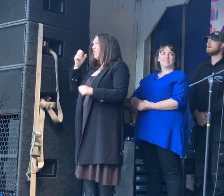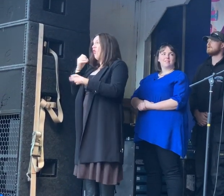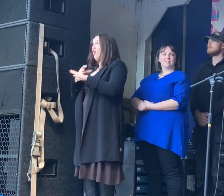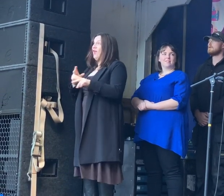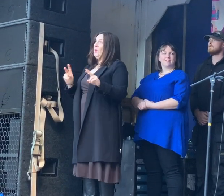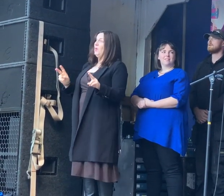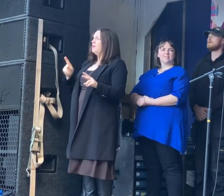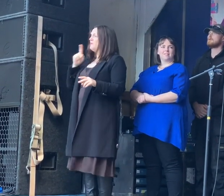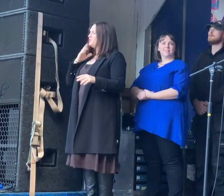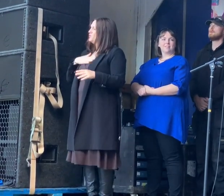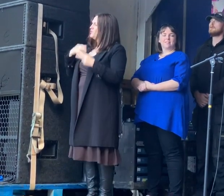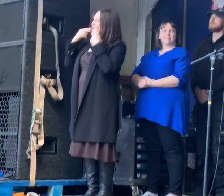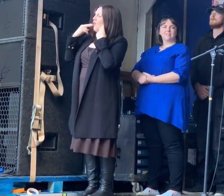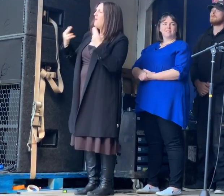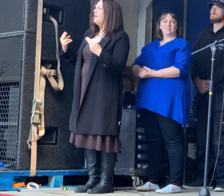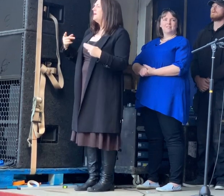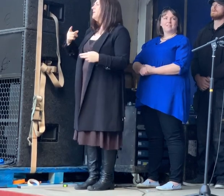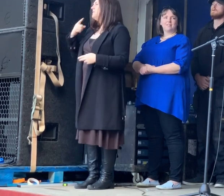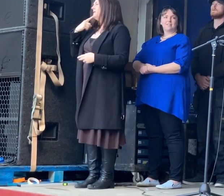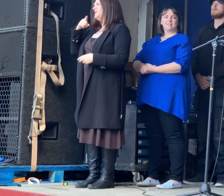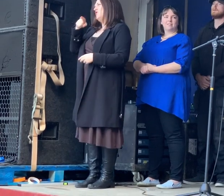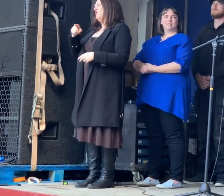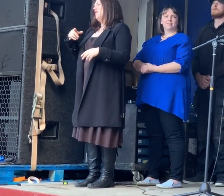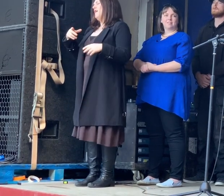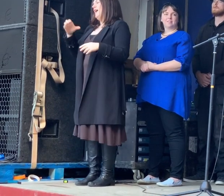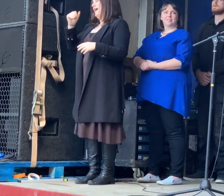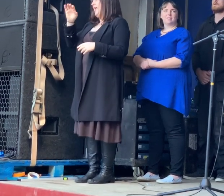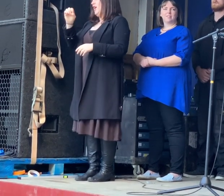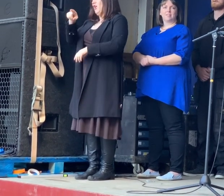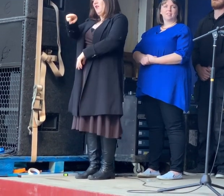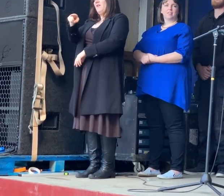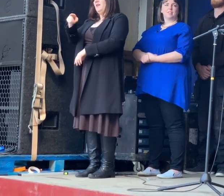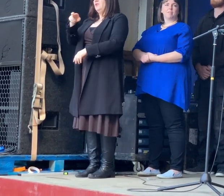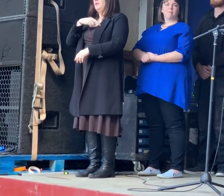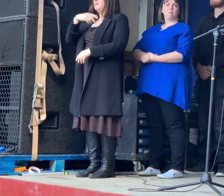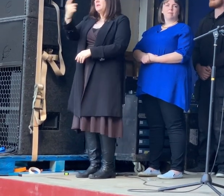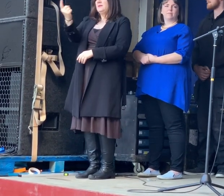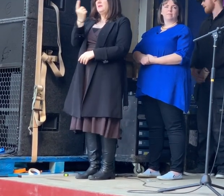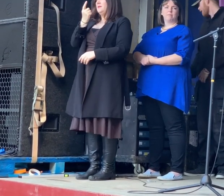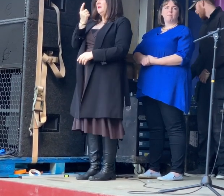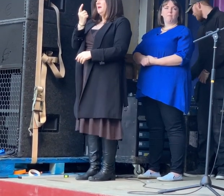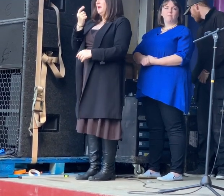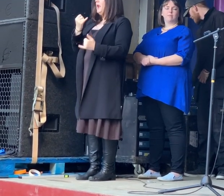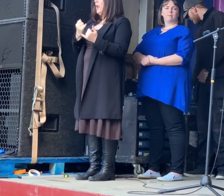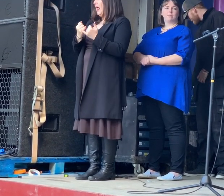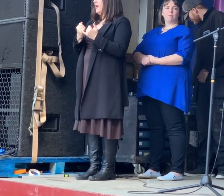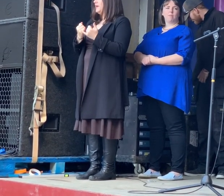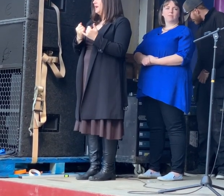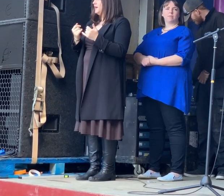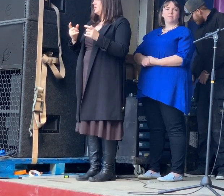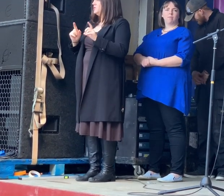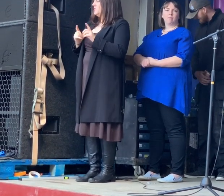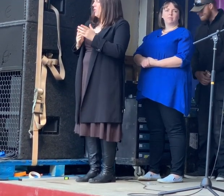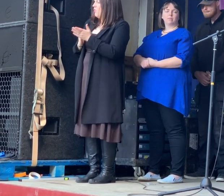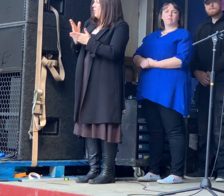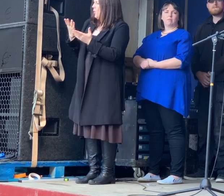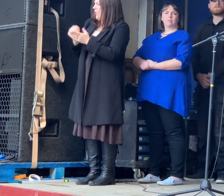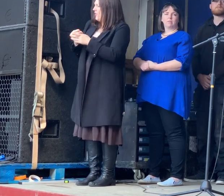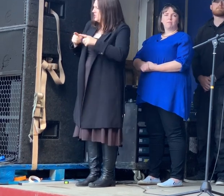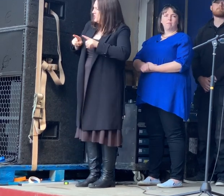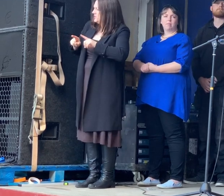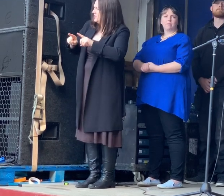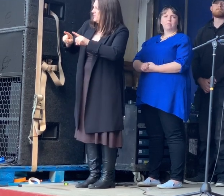and you know, but they're just normal. But it's since Claire, it's like as if Claire went through what we went through. She has